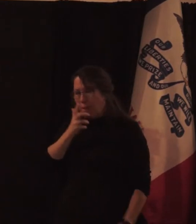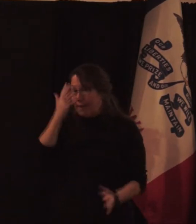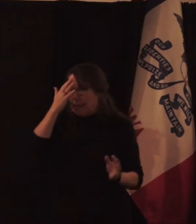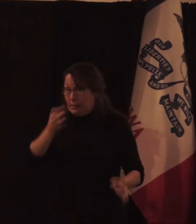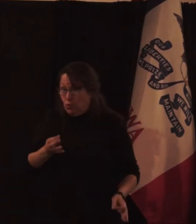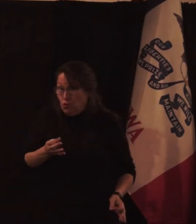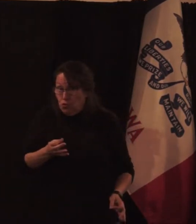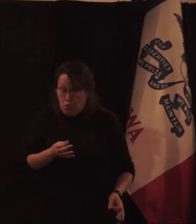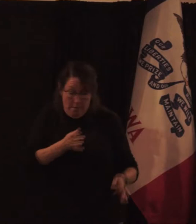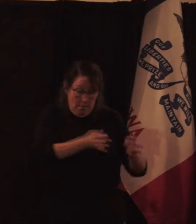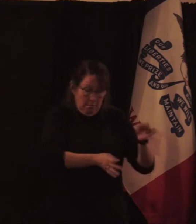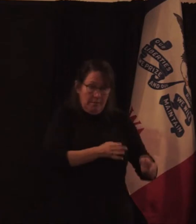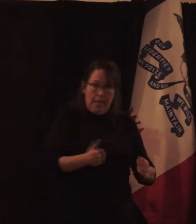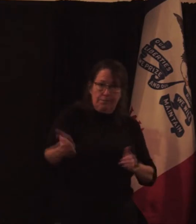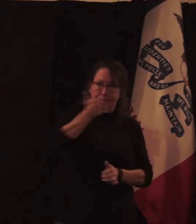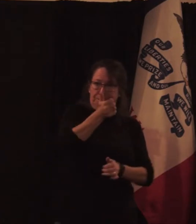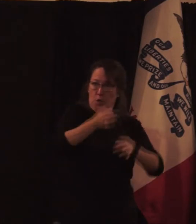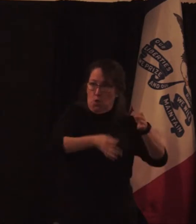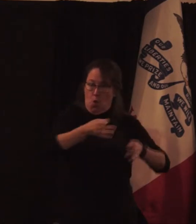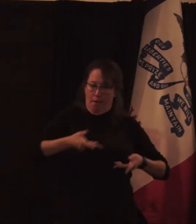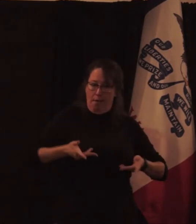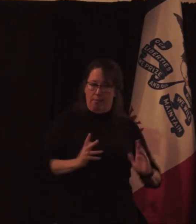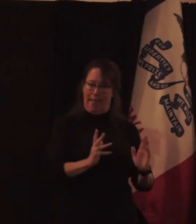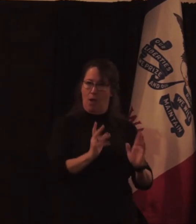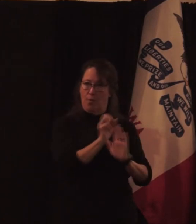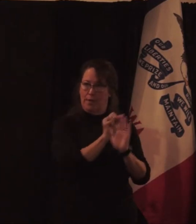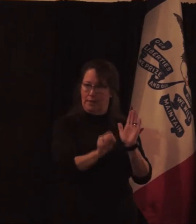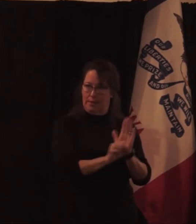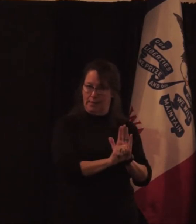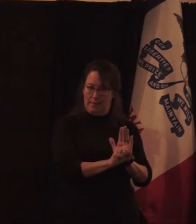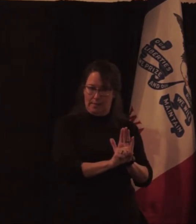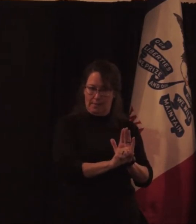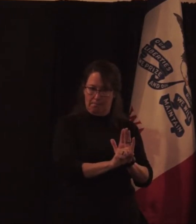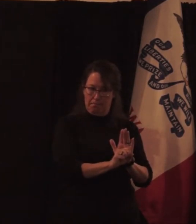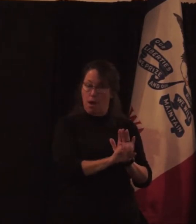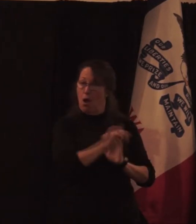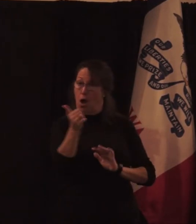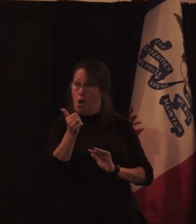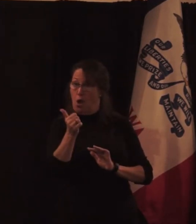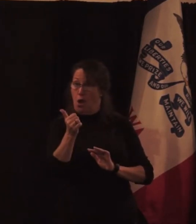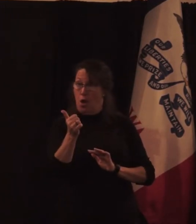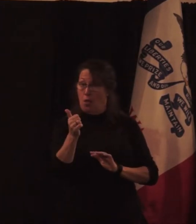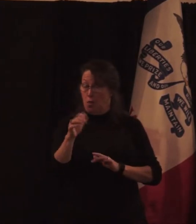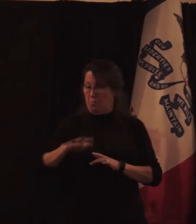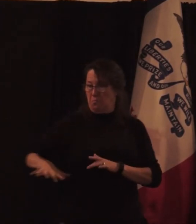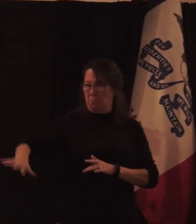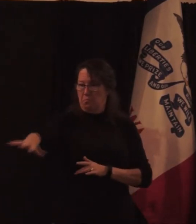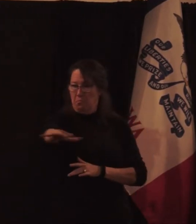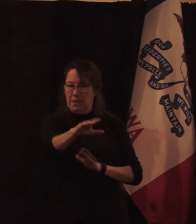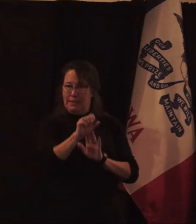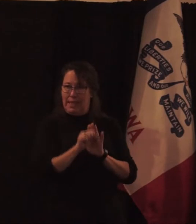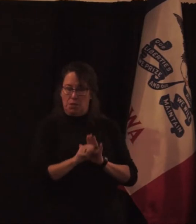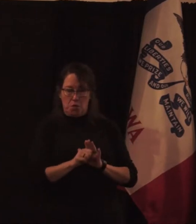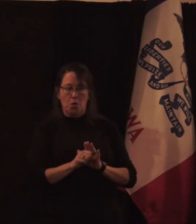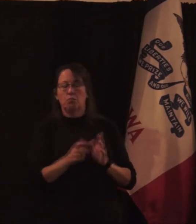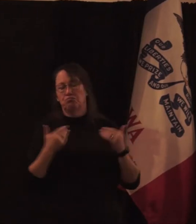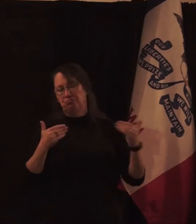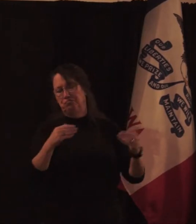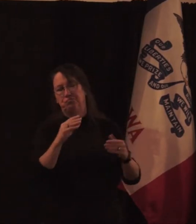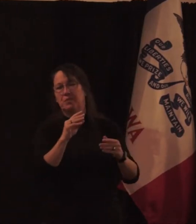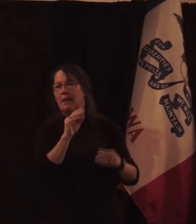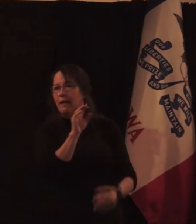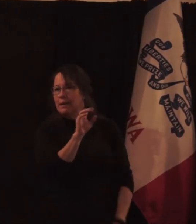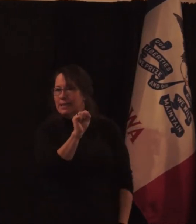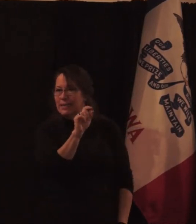decision by that Supreme Court that allowed states and other jurisdictions to summarily